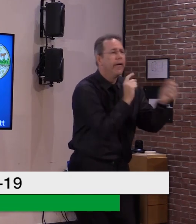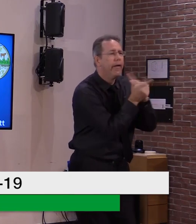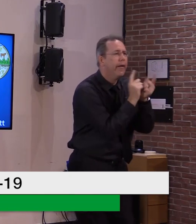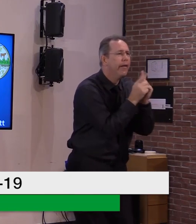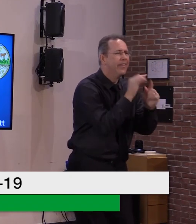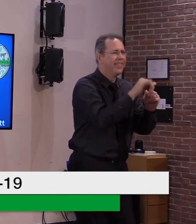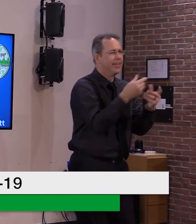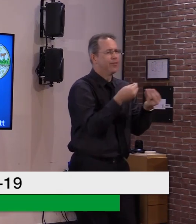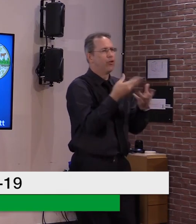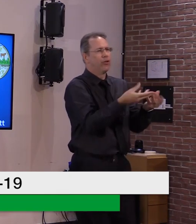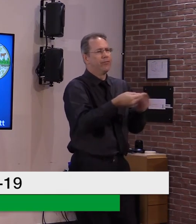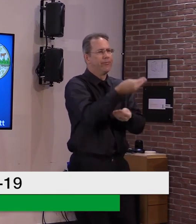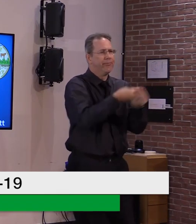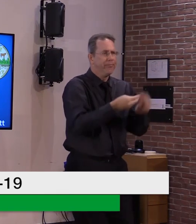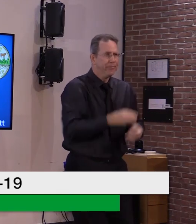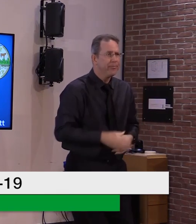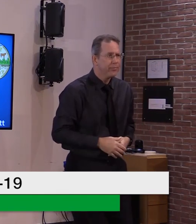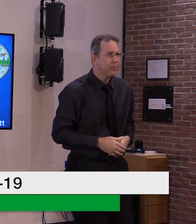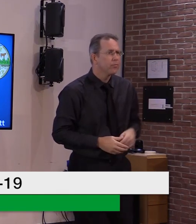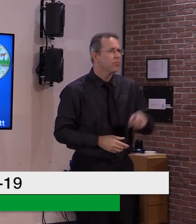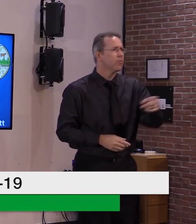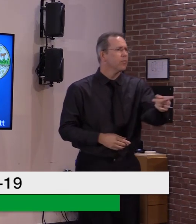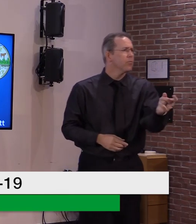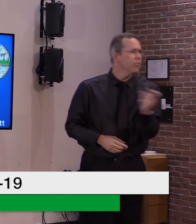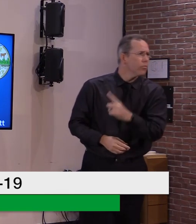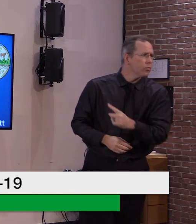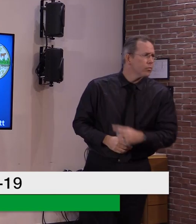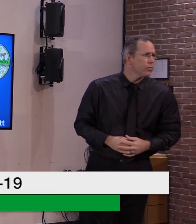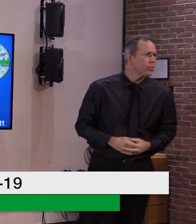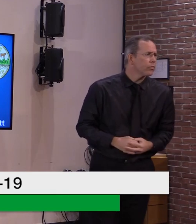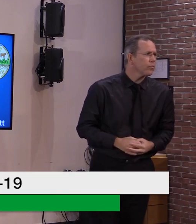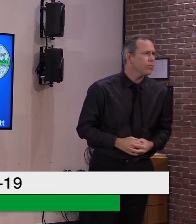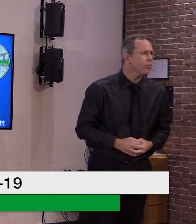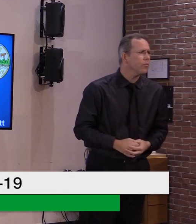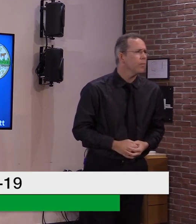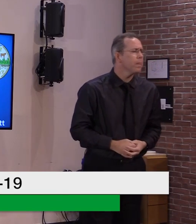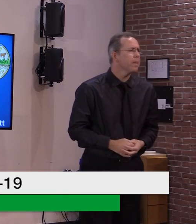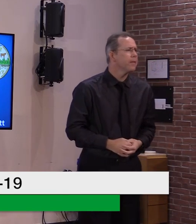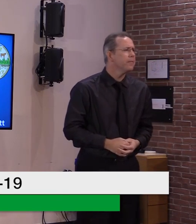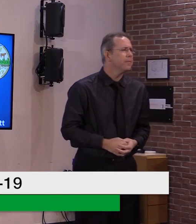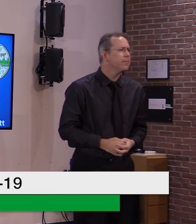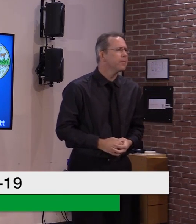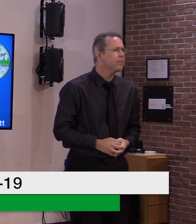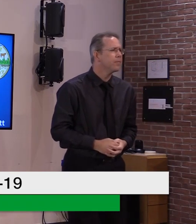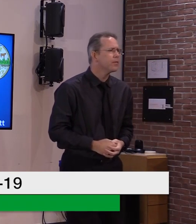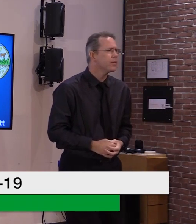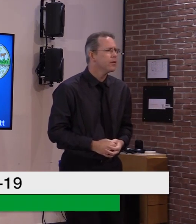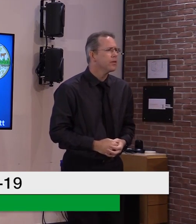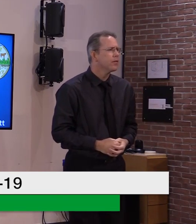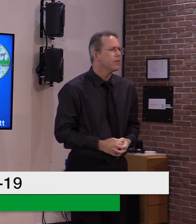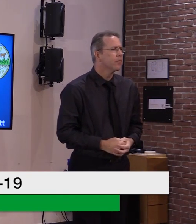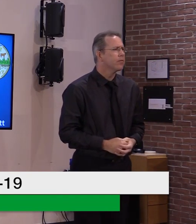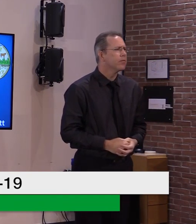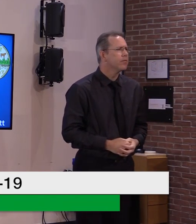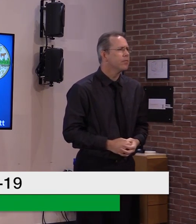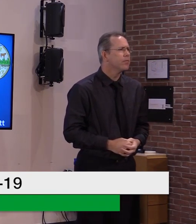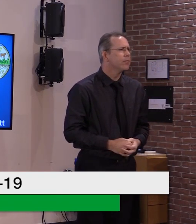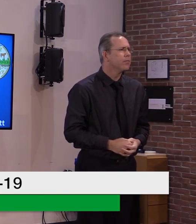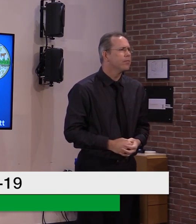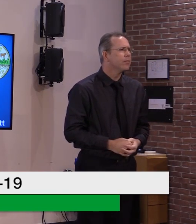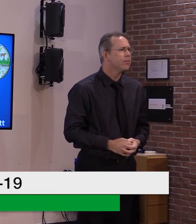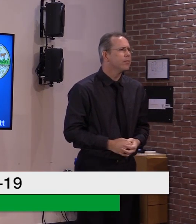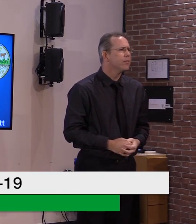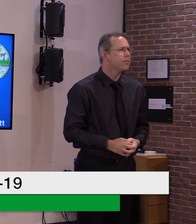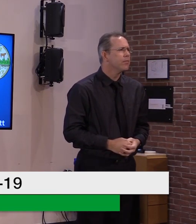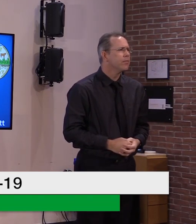students being asked when they come back from thanksgiving if they attended a uh gathering and also potentially employers doing